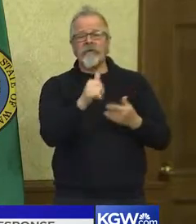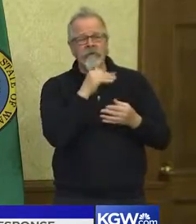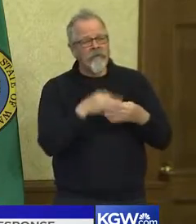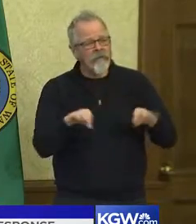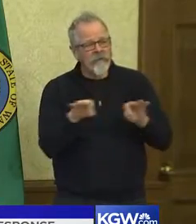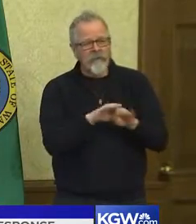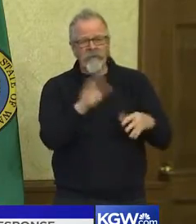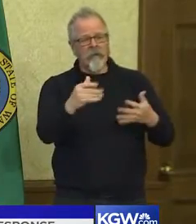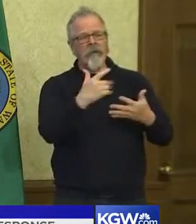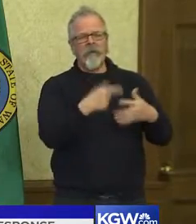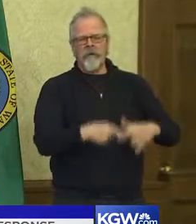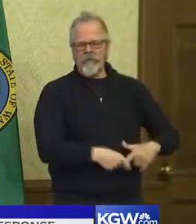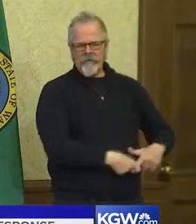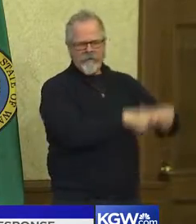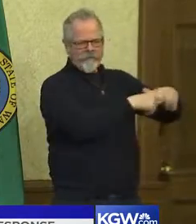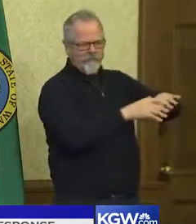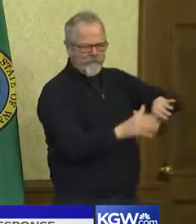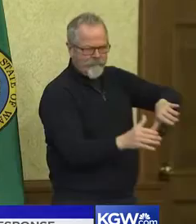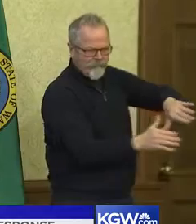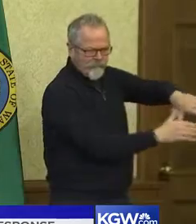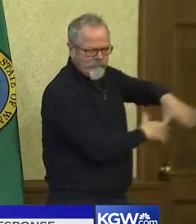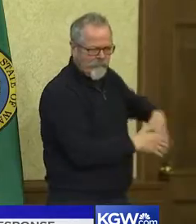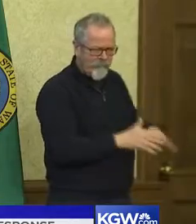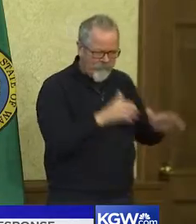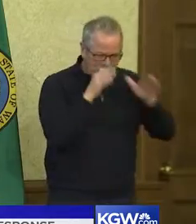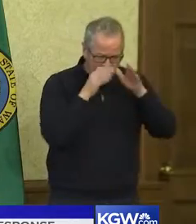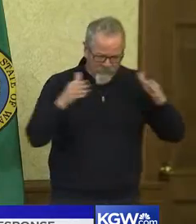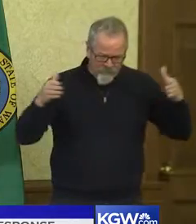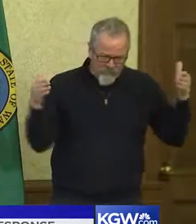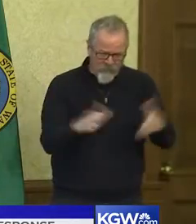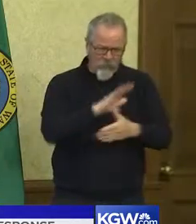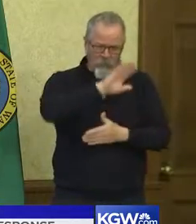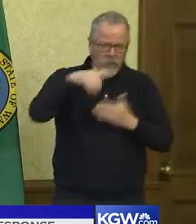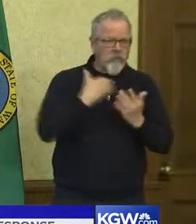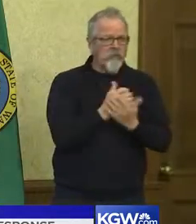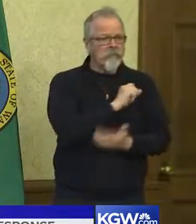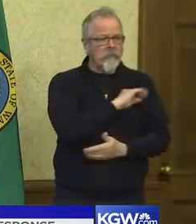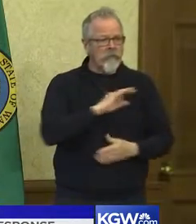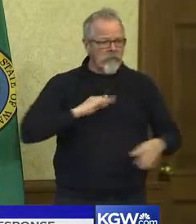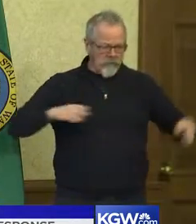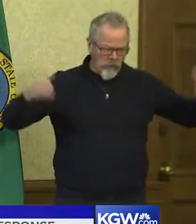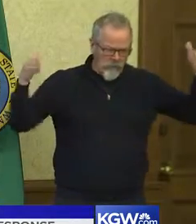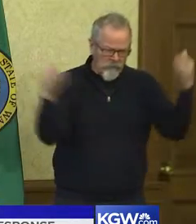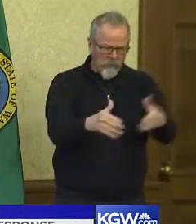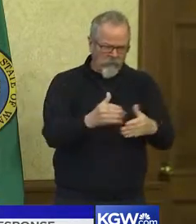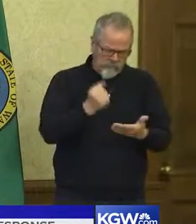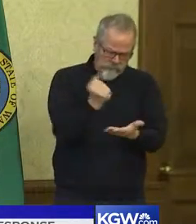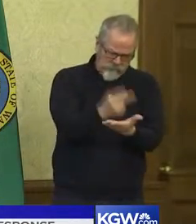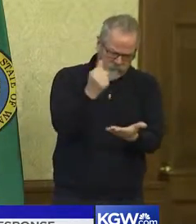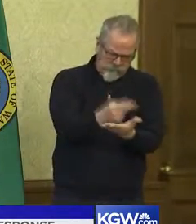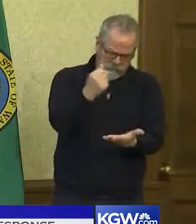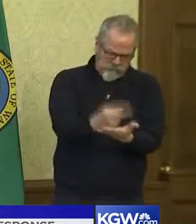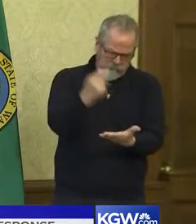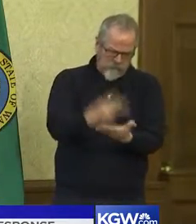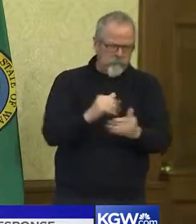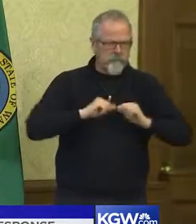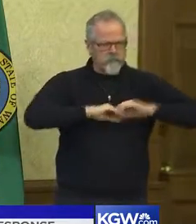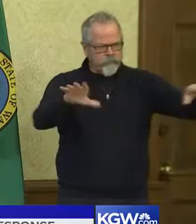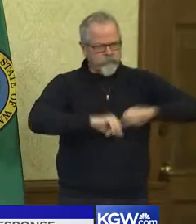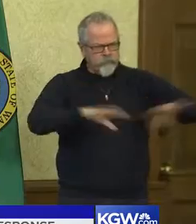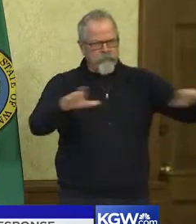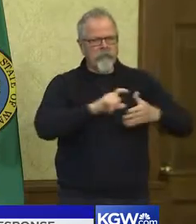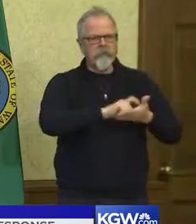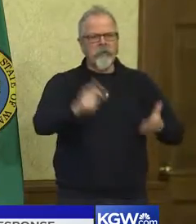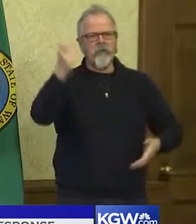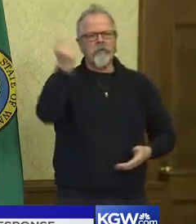Our team, like I said, is going to be focusing on the upgrade to the software on Saturday and is going to be back at it on Sunday to be able to